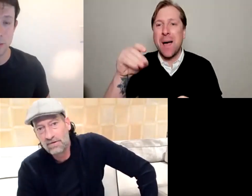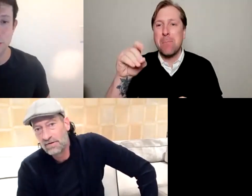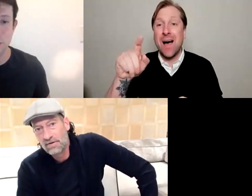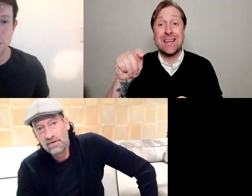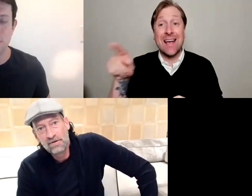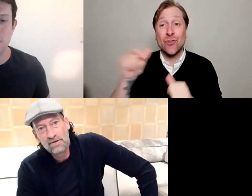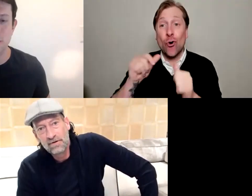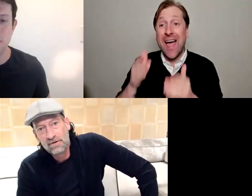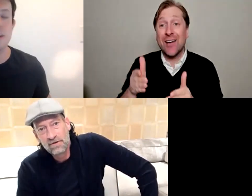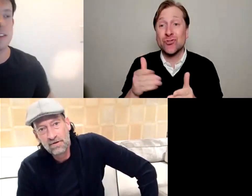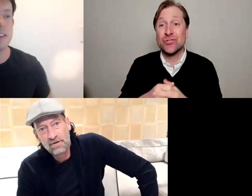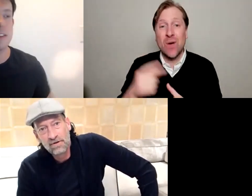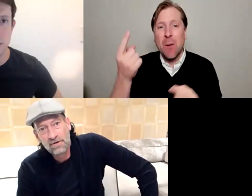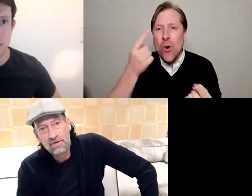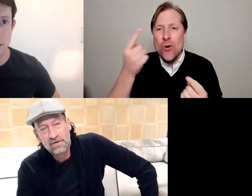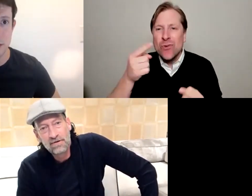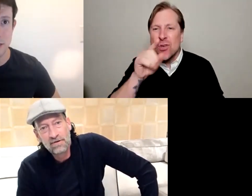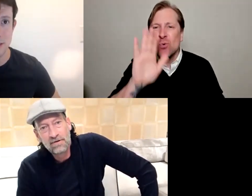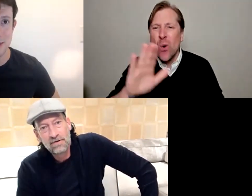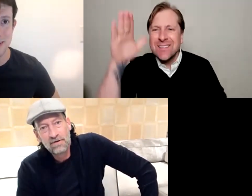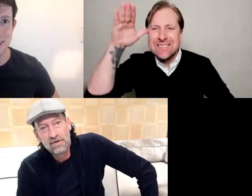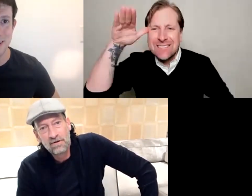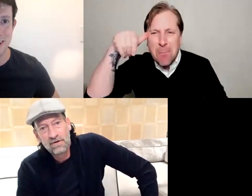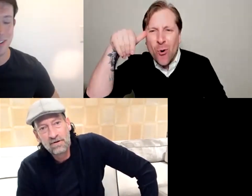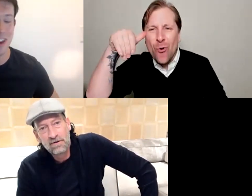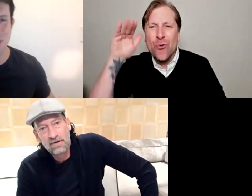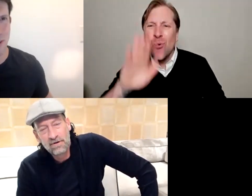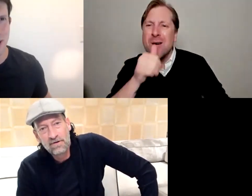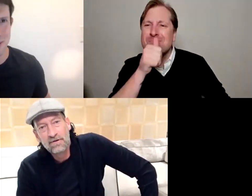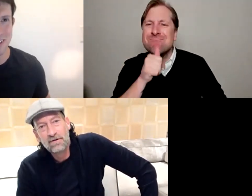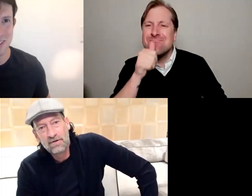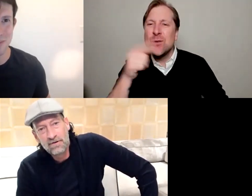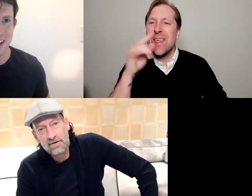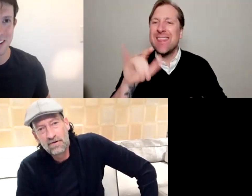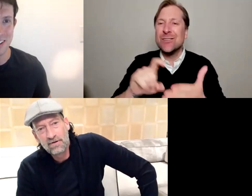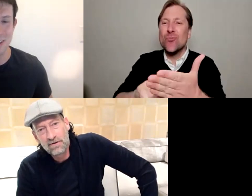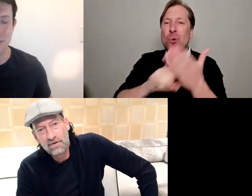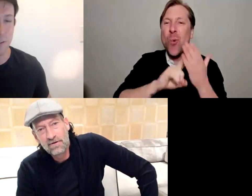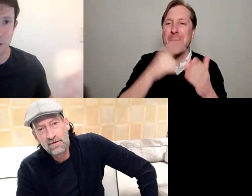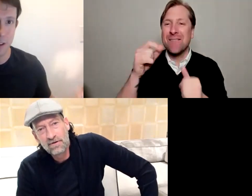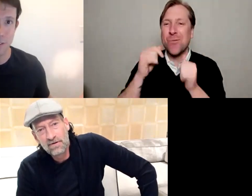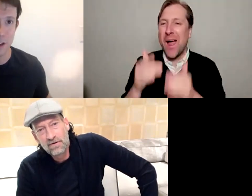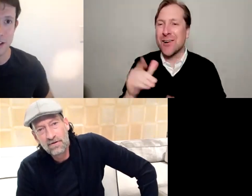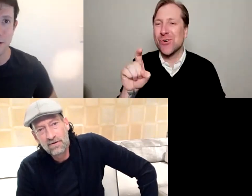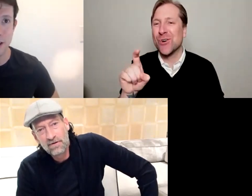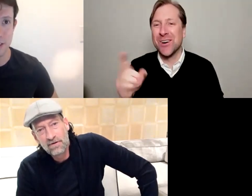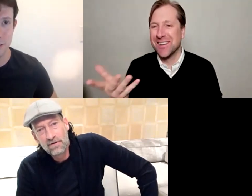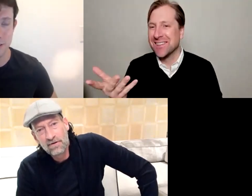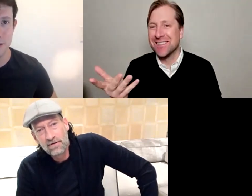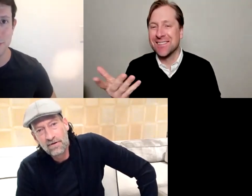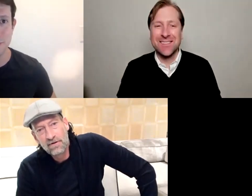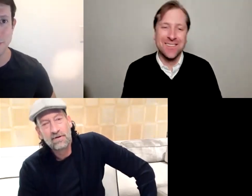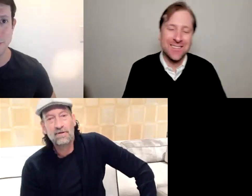like you. And I'm wondering if that stubbornness is a kind of a requirement to be an actor of any